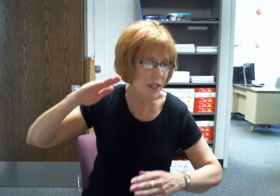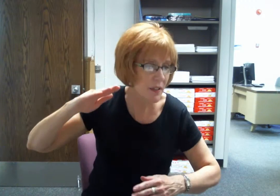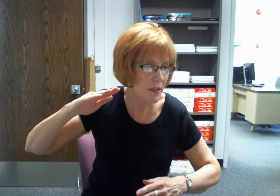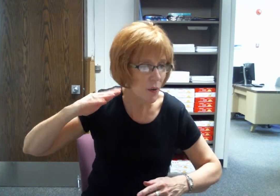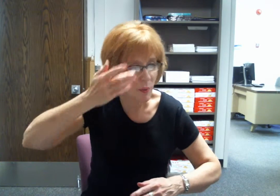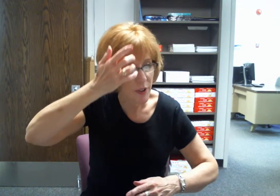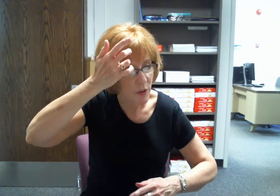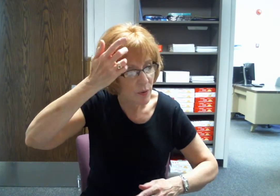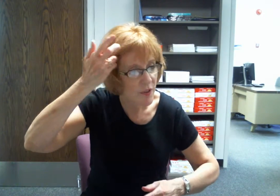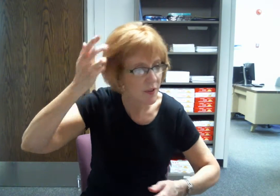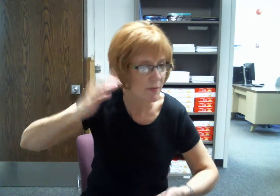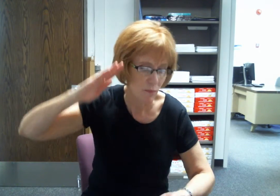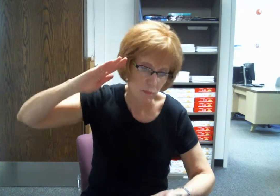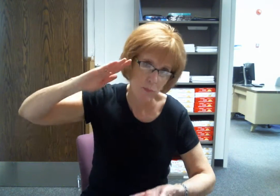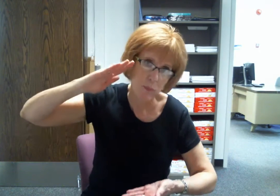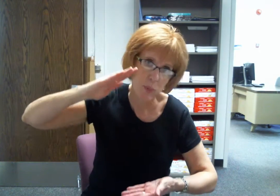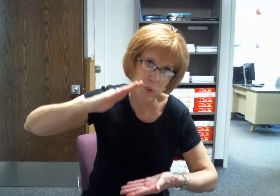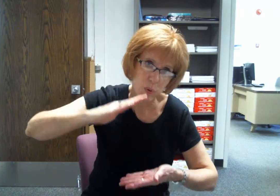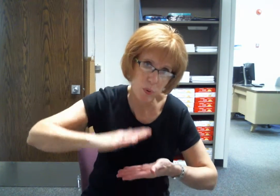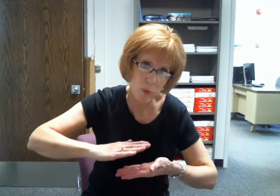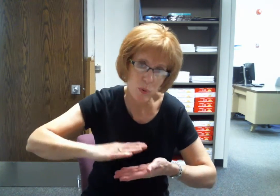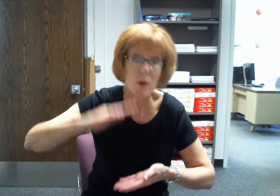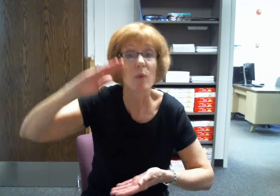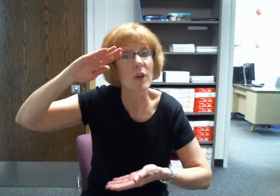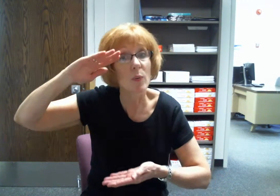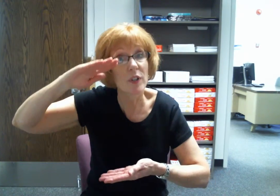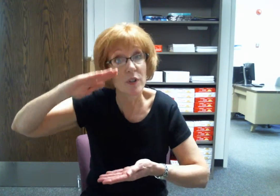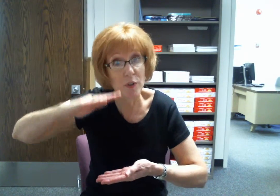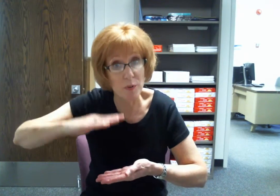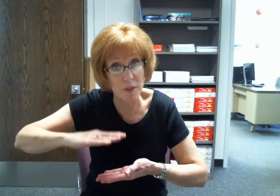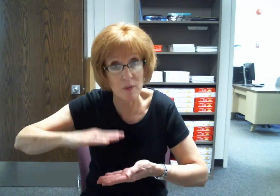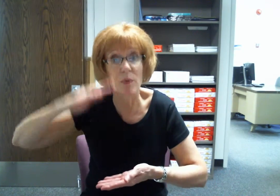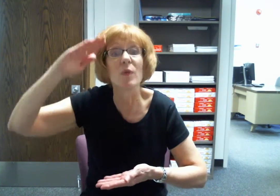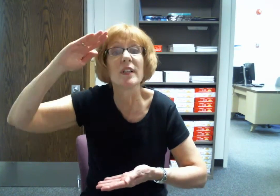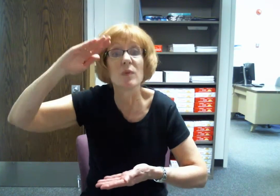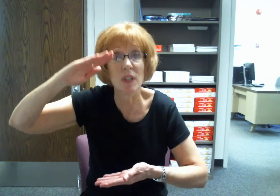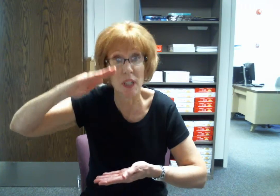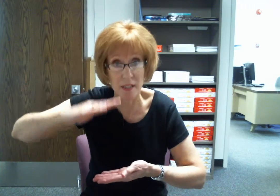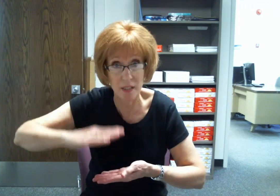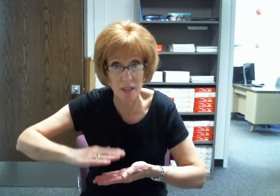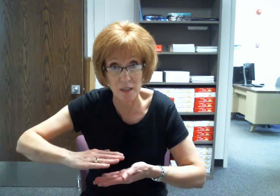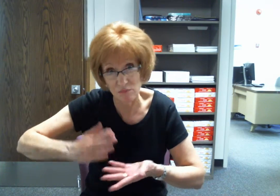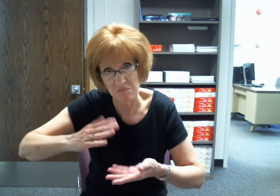Lessen or reduce. We're going to reduce it. We're going to lessen it.